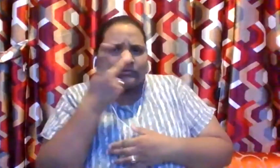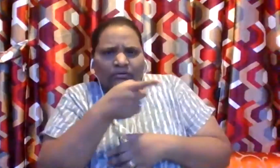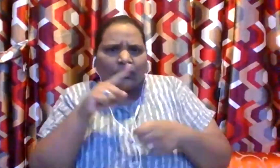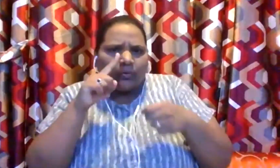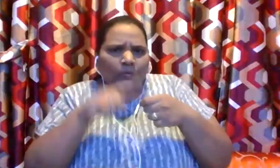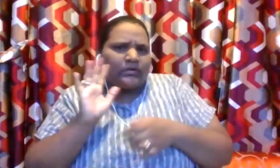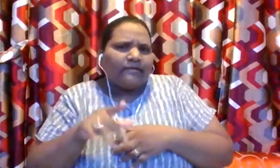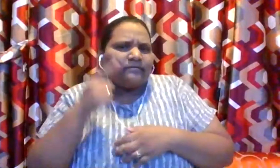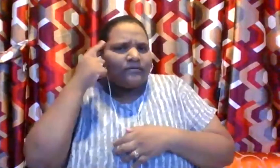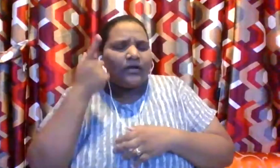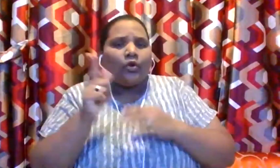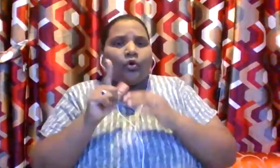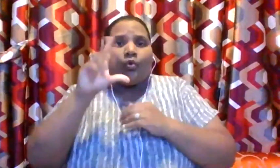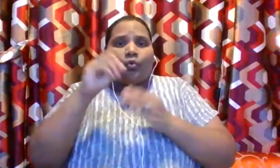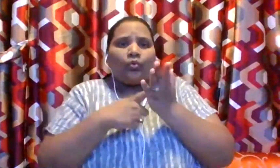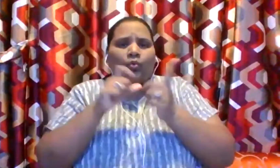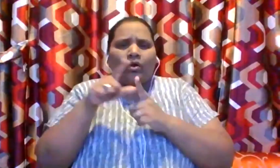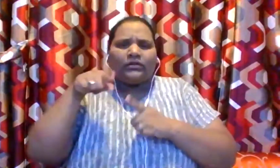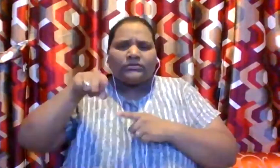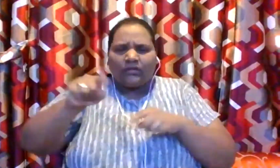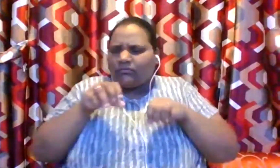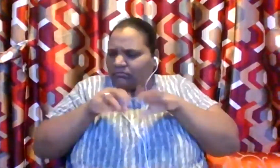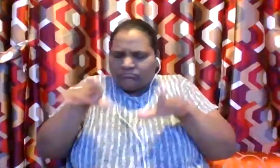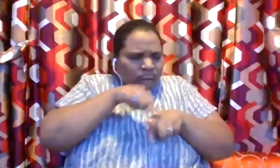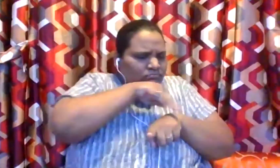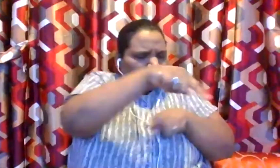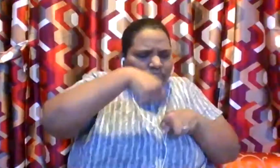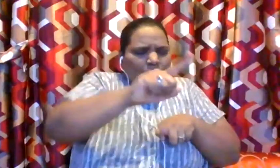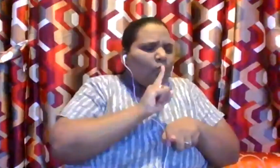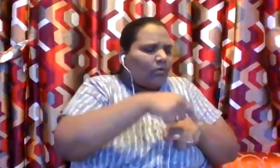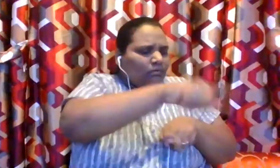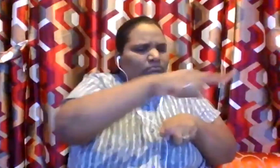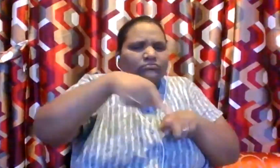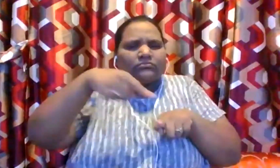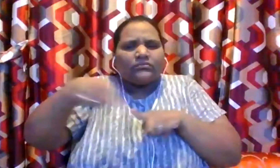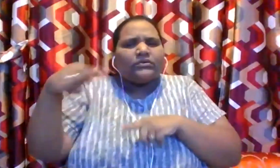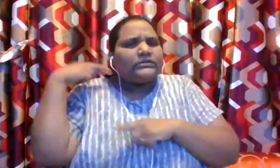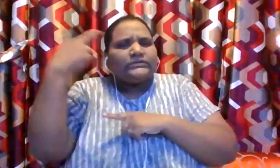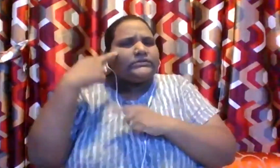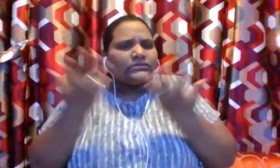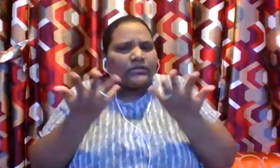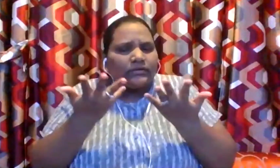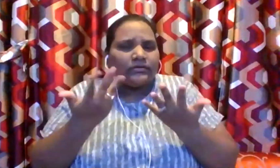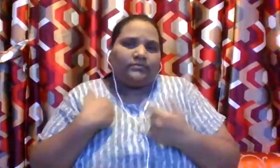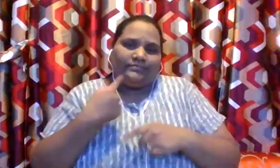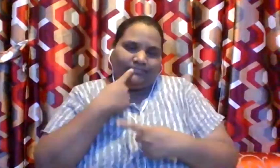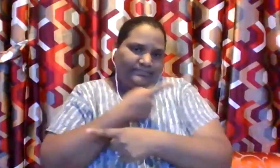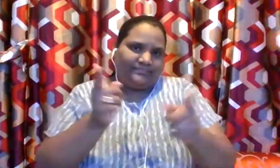Lord send his representatives? What is the reason for Lord to send his representatives? So point is